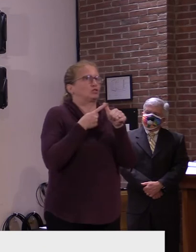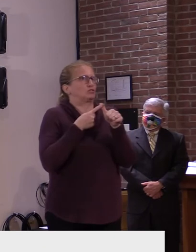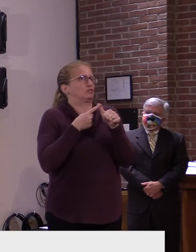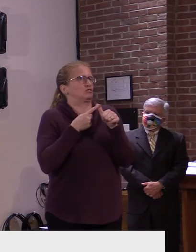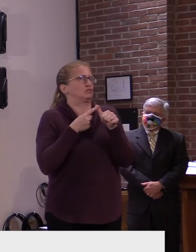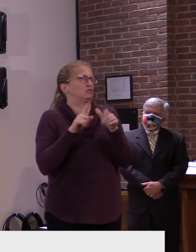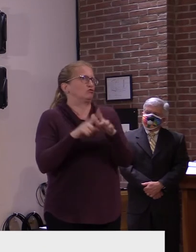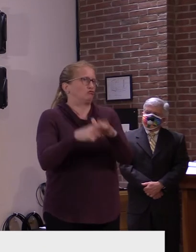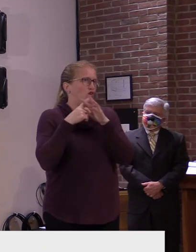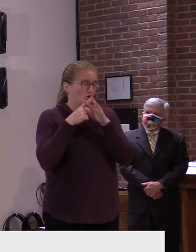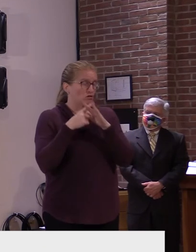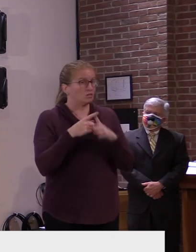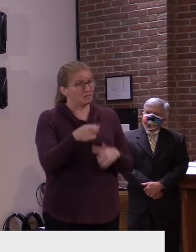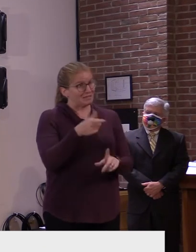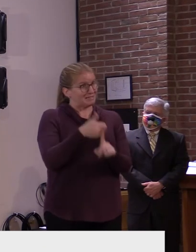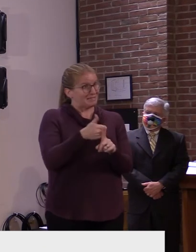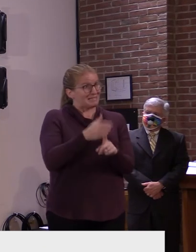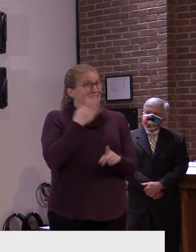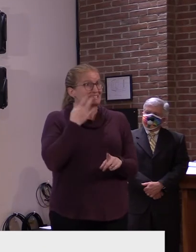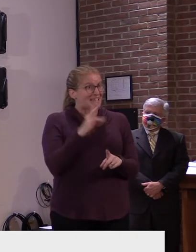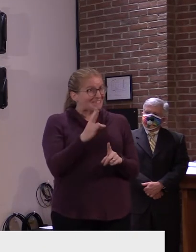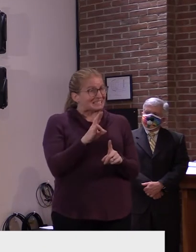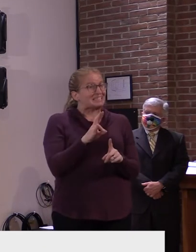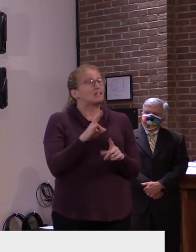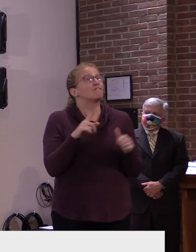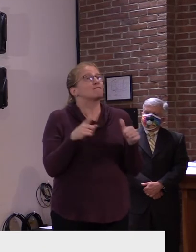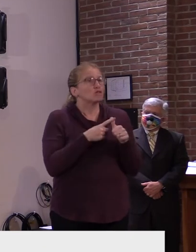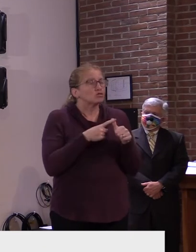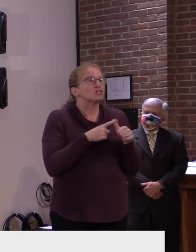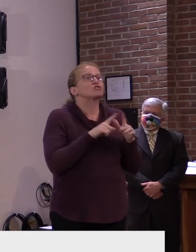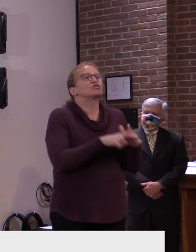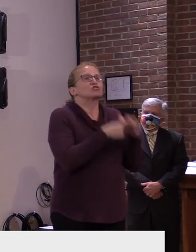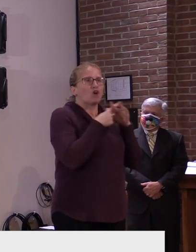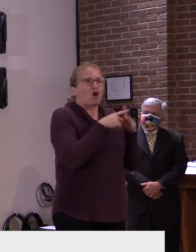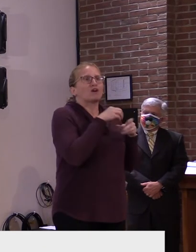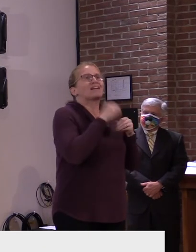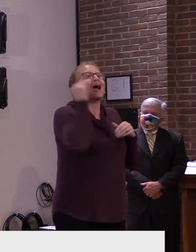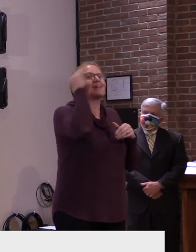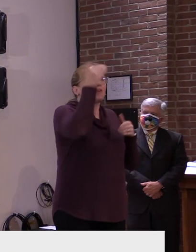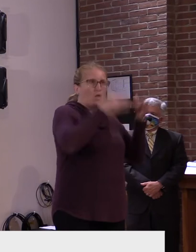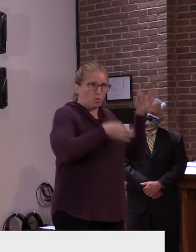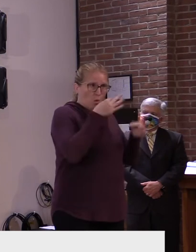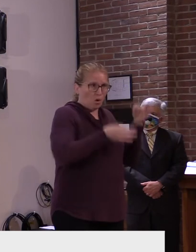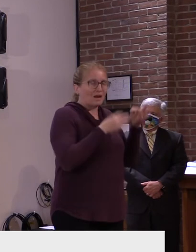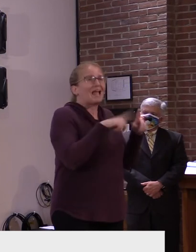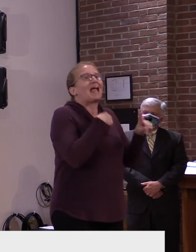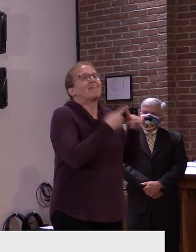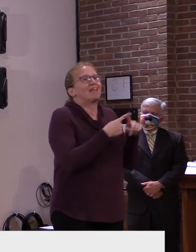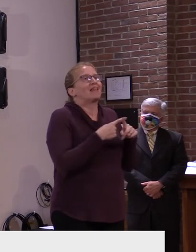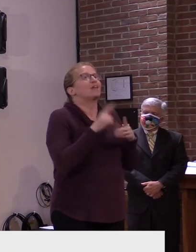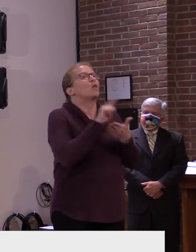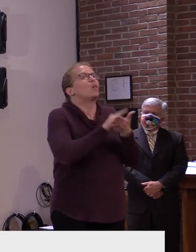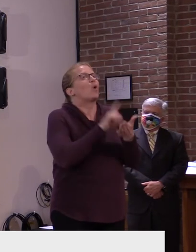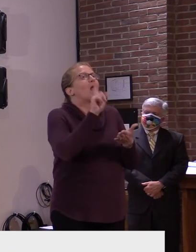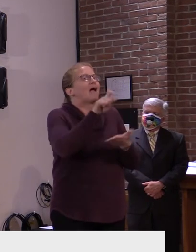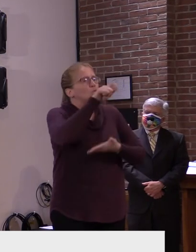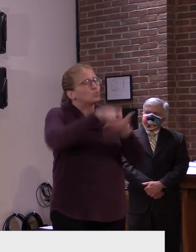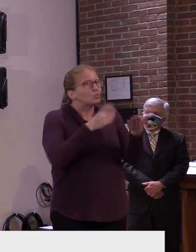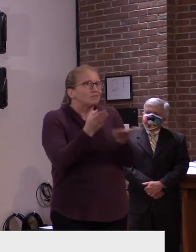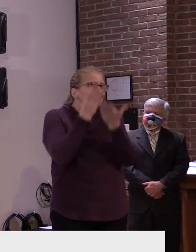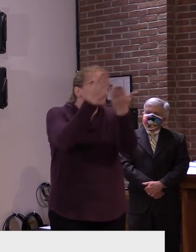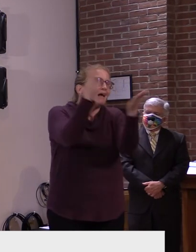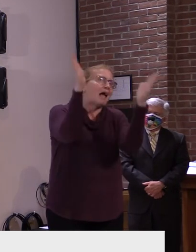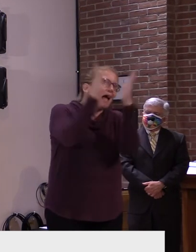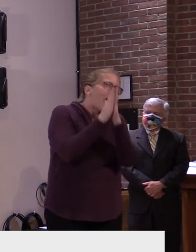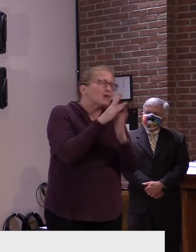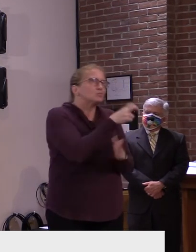circumstances historically that would have started in adult court and a petition would have to bring it to juvenile court it inverted that process so it